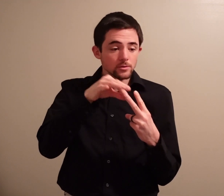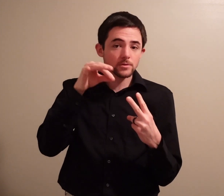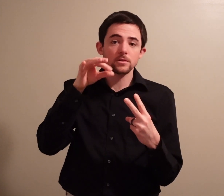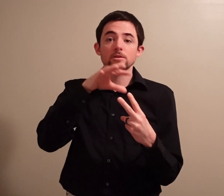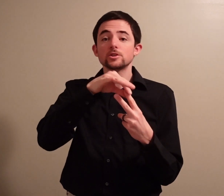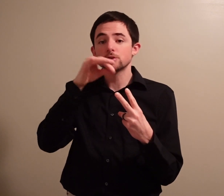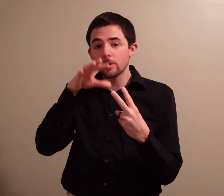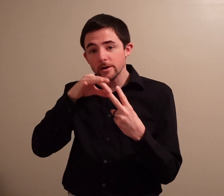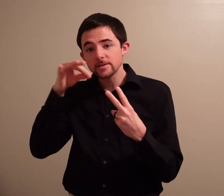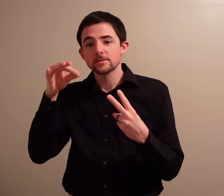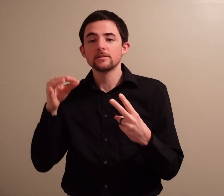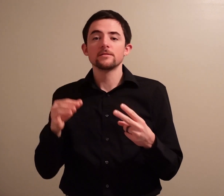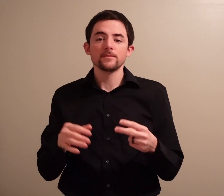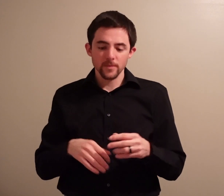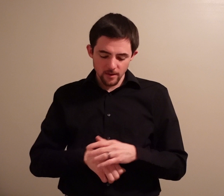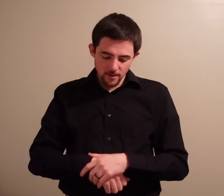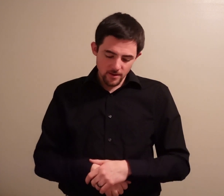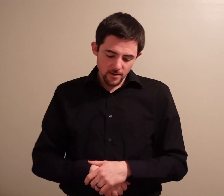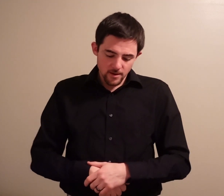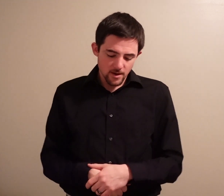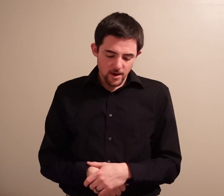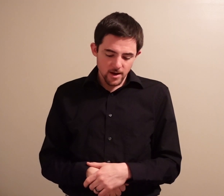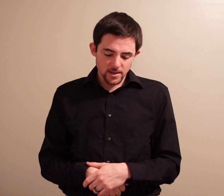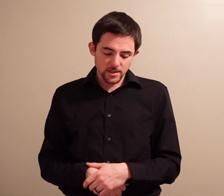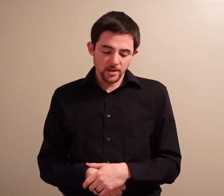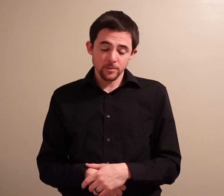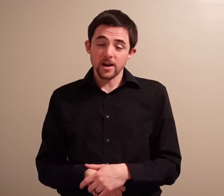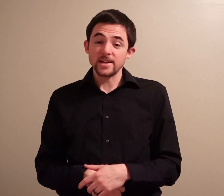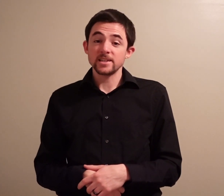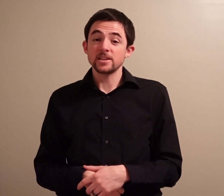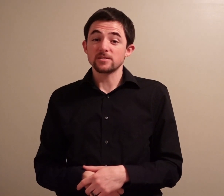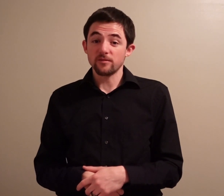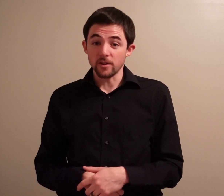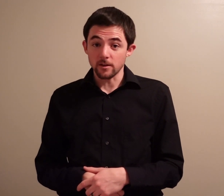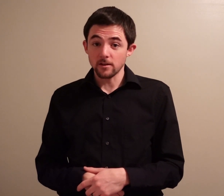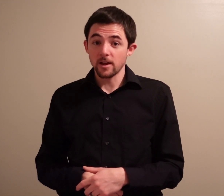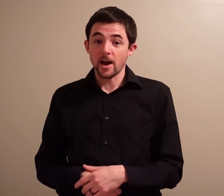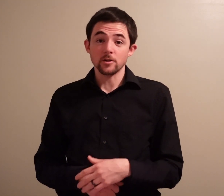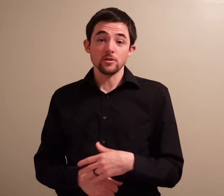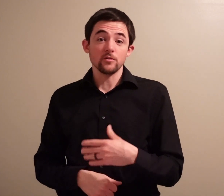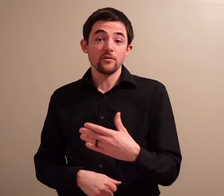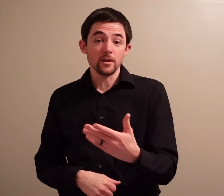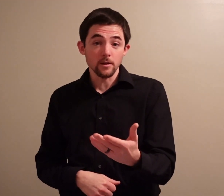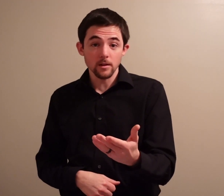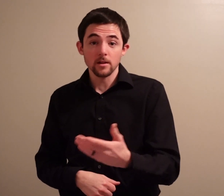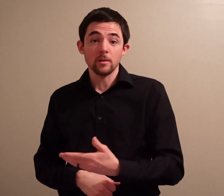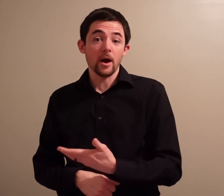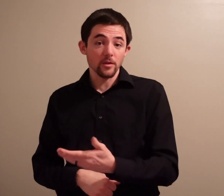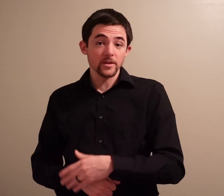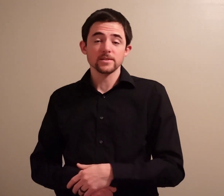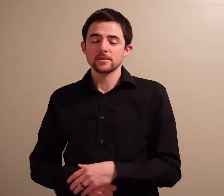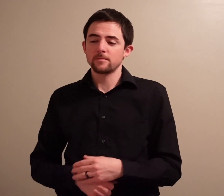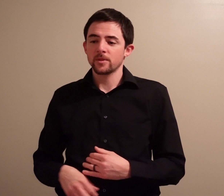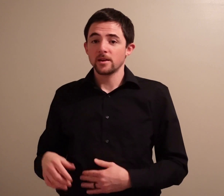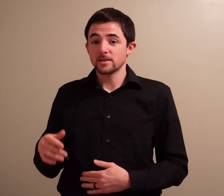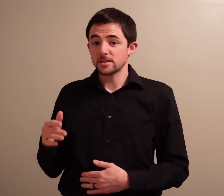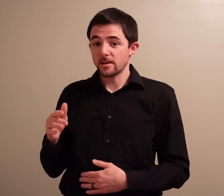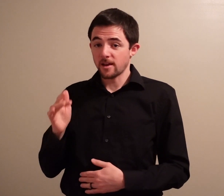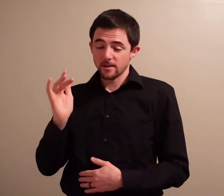choose, choice. Sign number 18 is fill. How do you feel about this? To sign that, you're